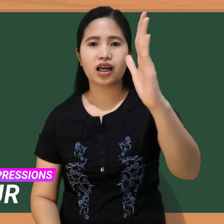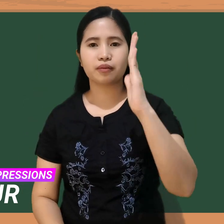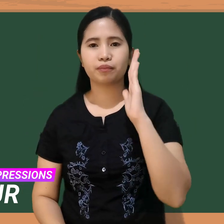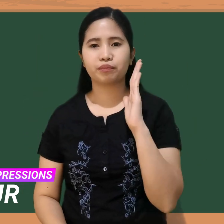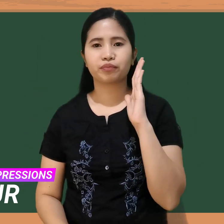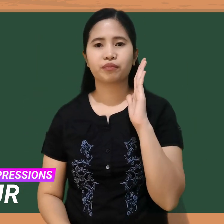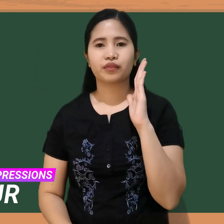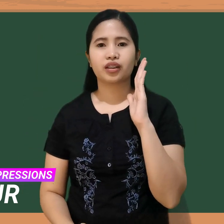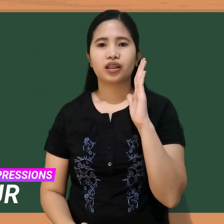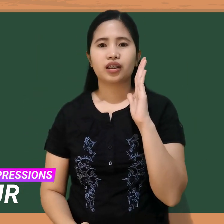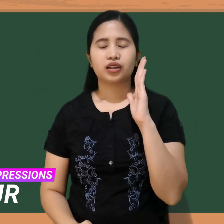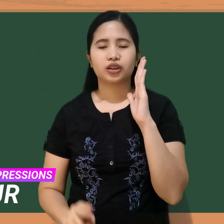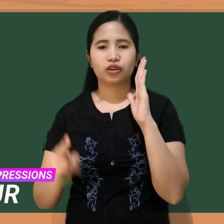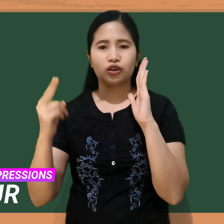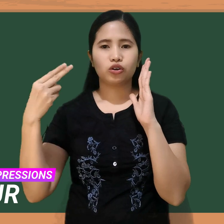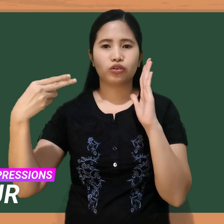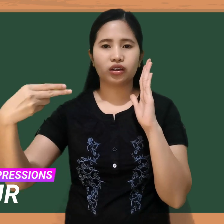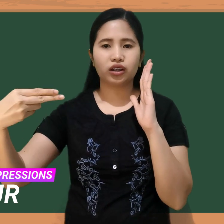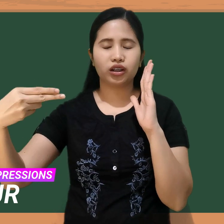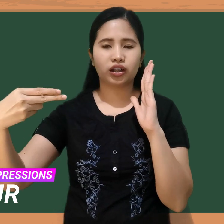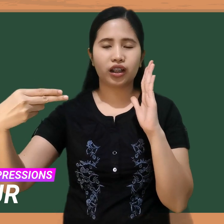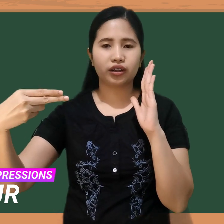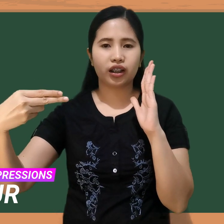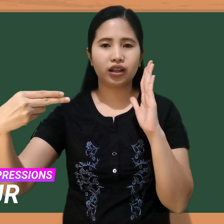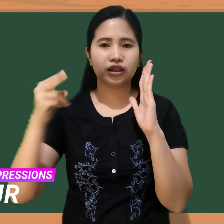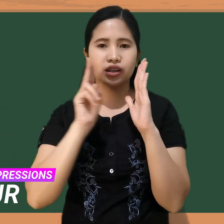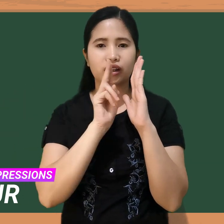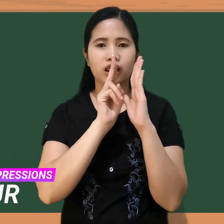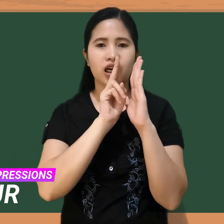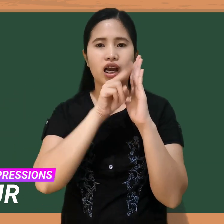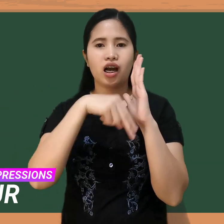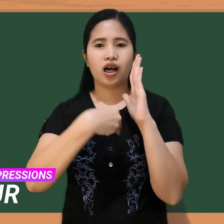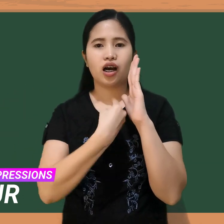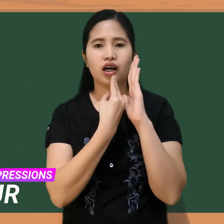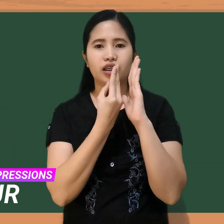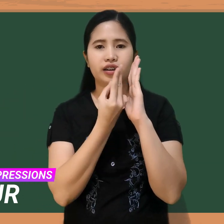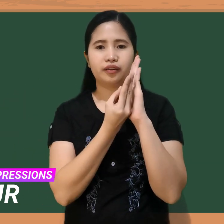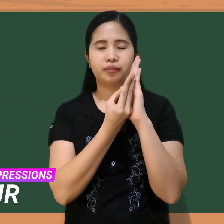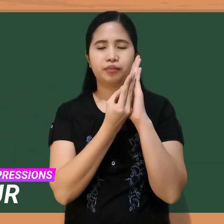clock. So, ito yung initial letter H. R.